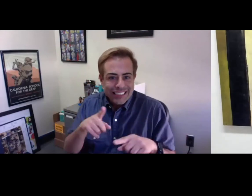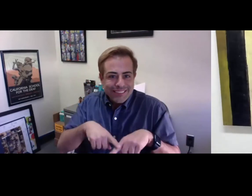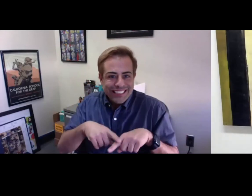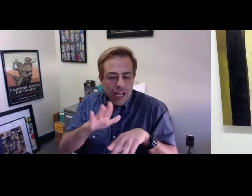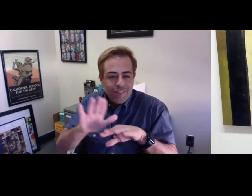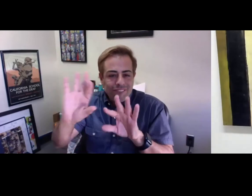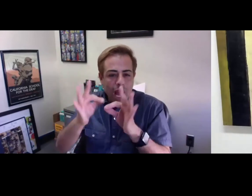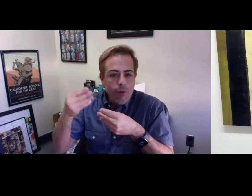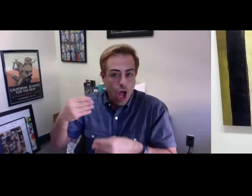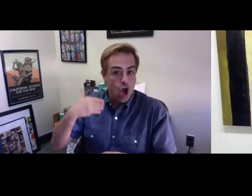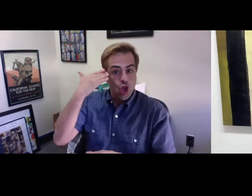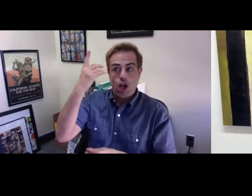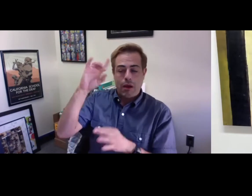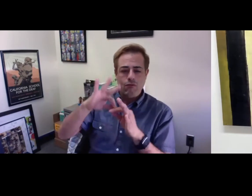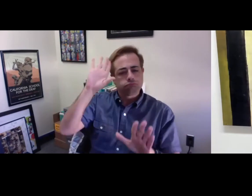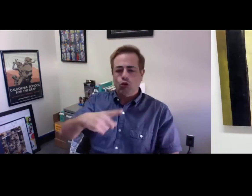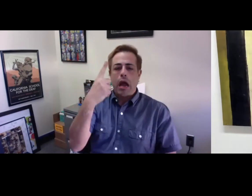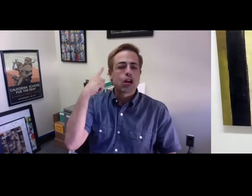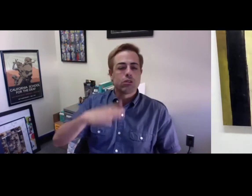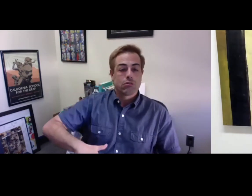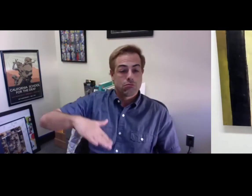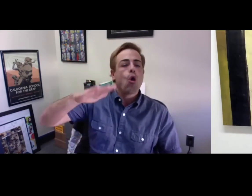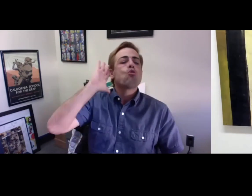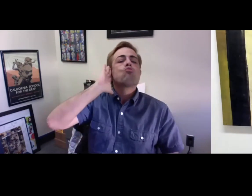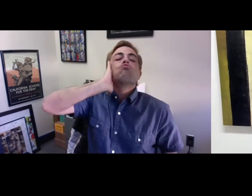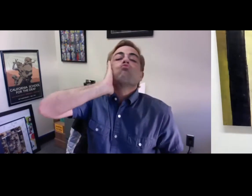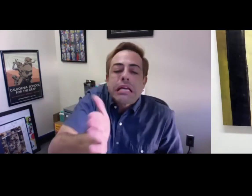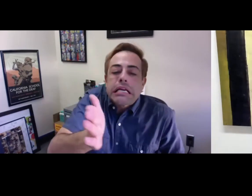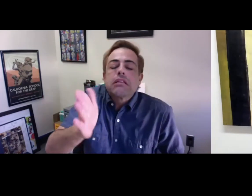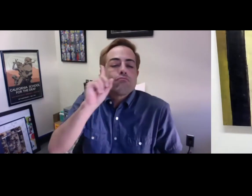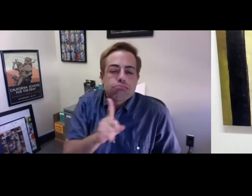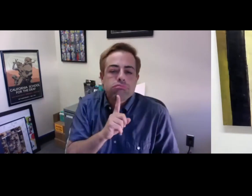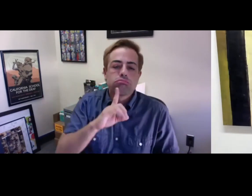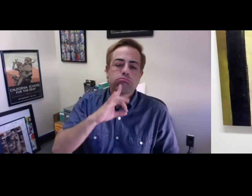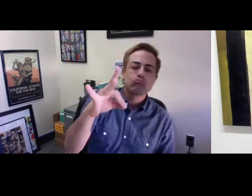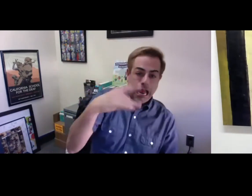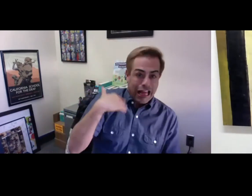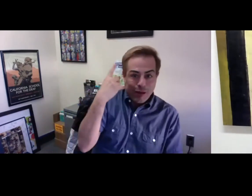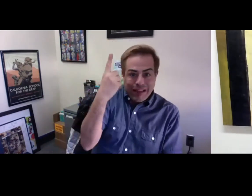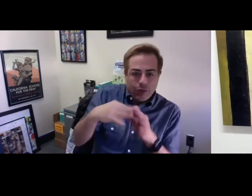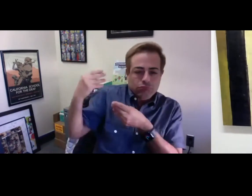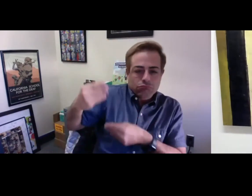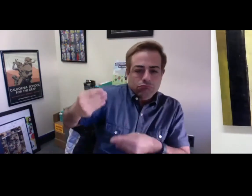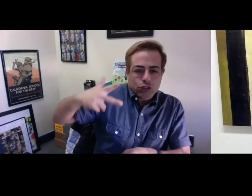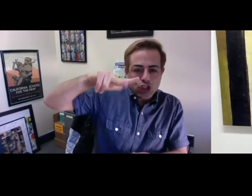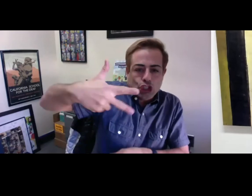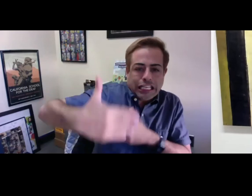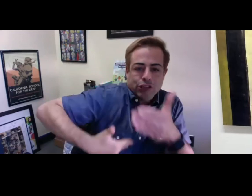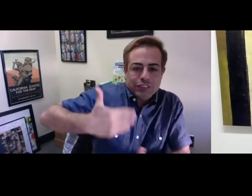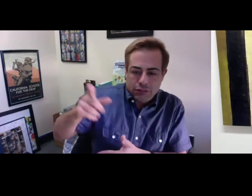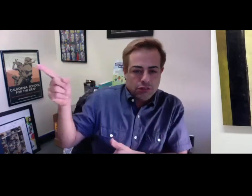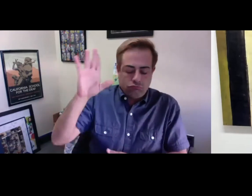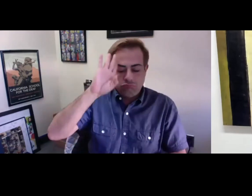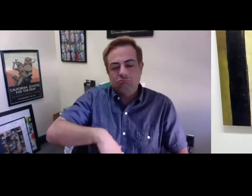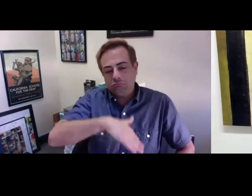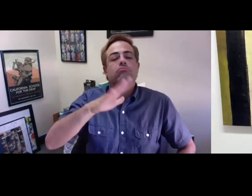not be unilateral anymore. Depends on their family. I know one family, that has hearing children,